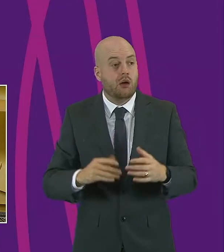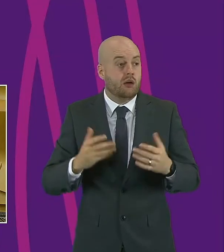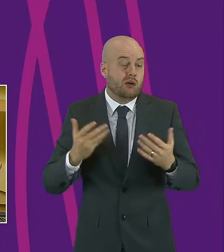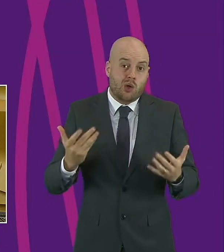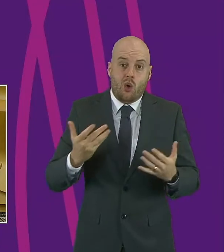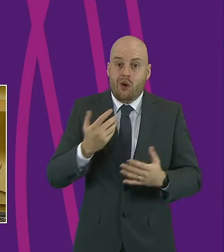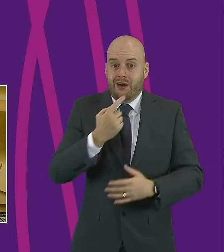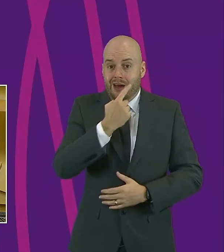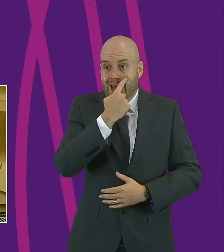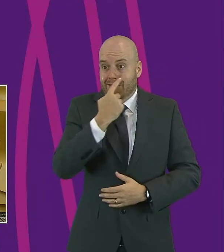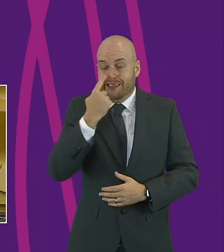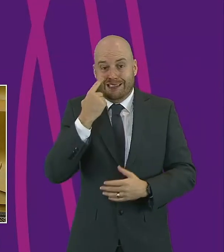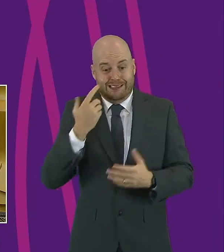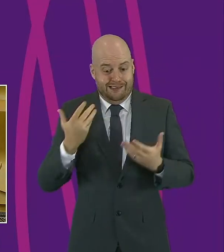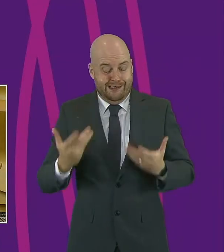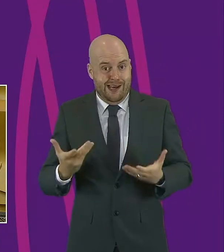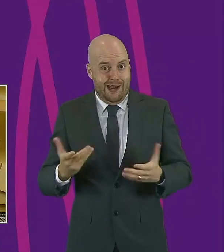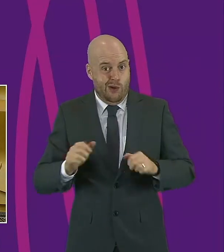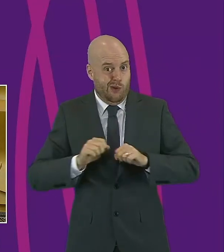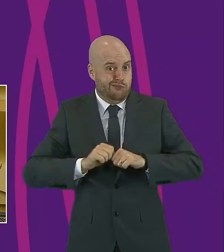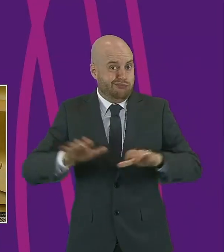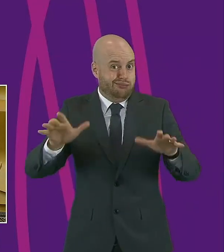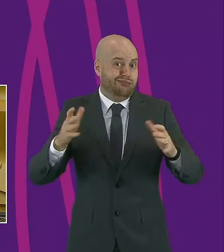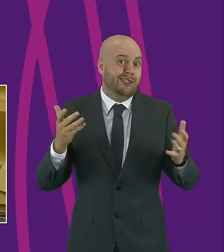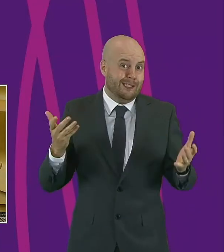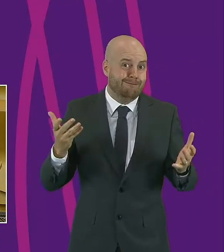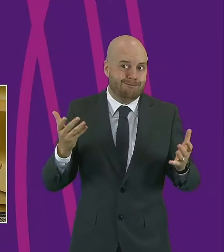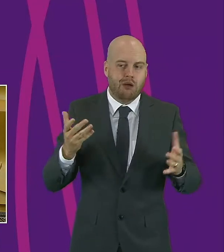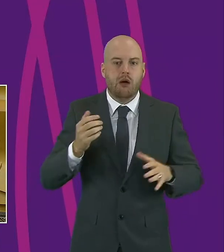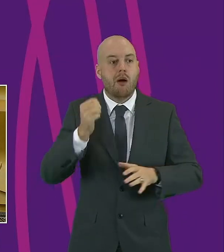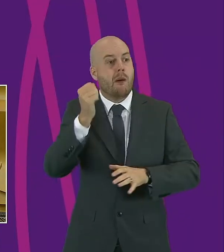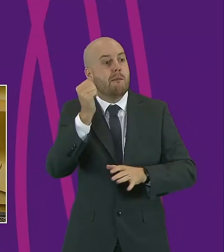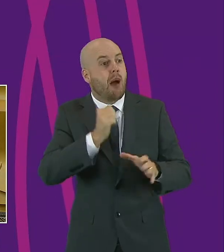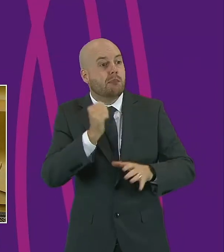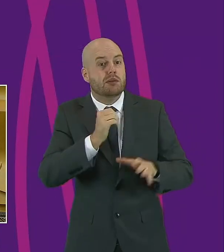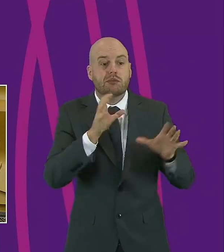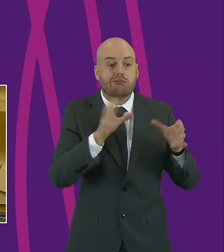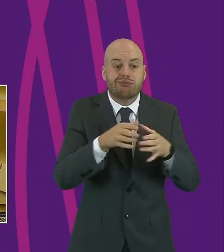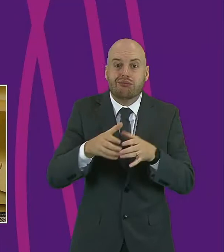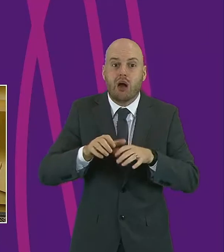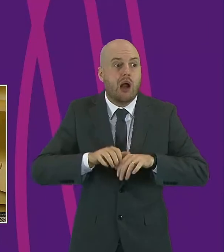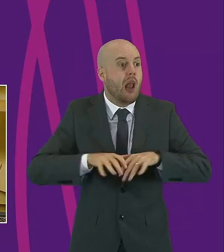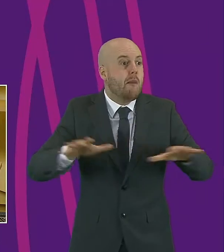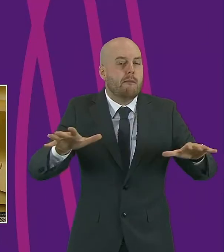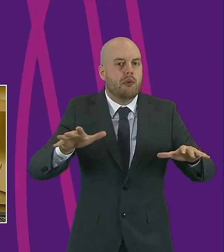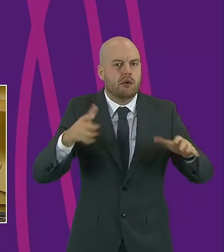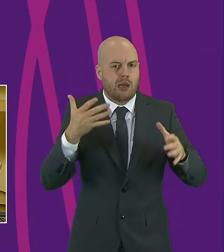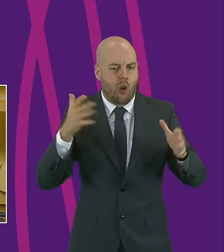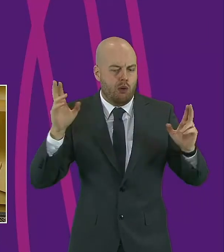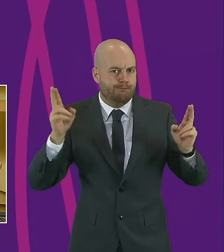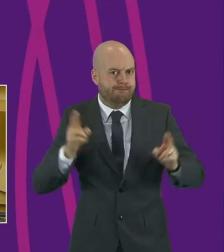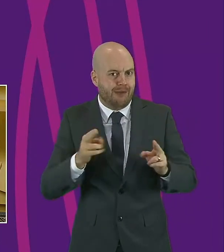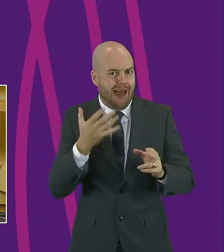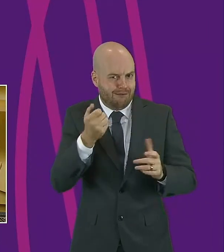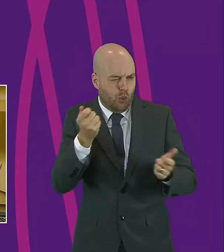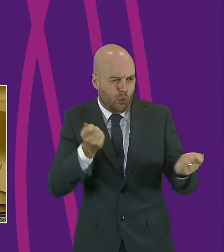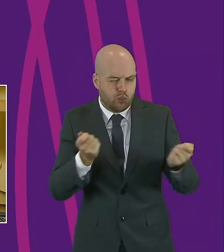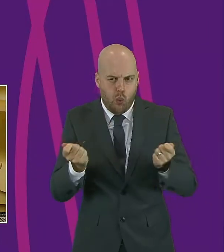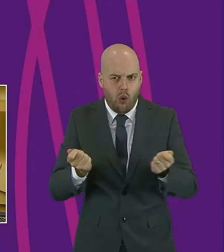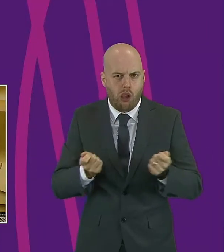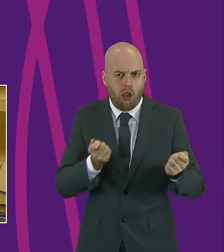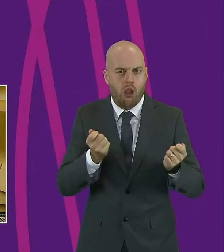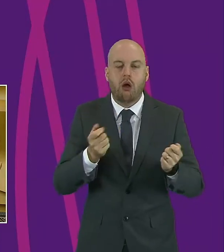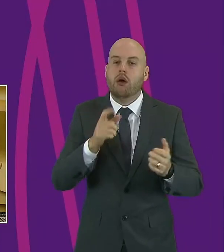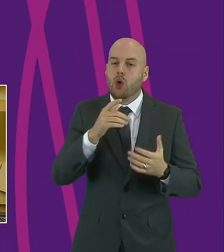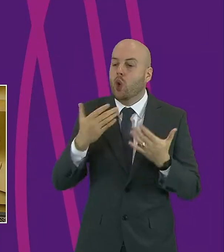original cluster of cases linked to pubs is coming under control, but in recent days we've continued to see new cases which do not seem to be linked to that